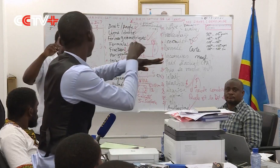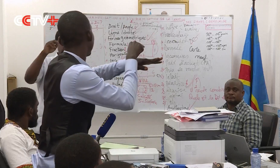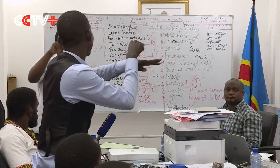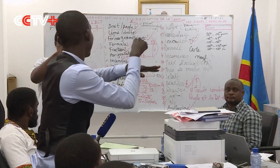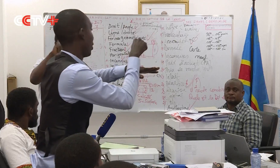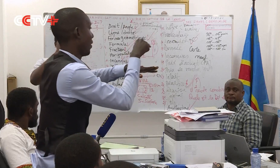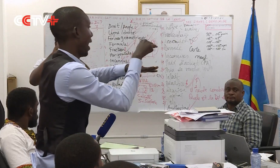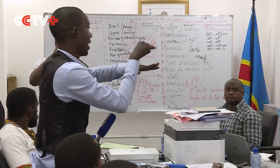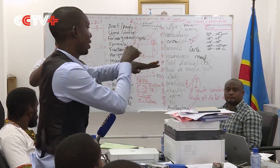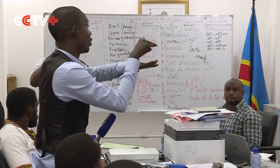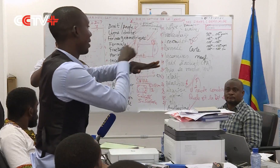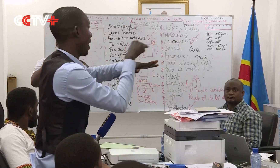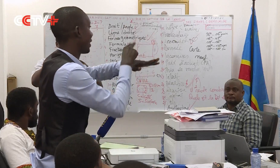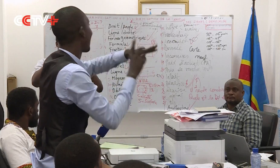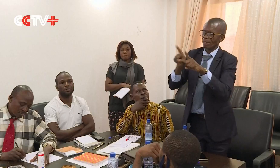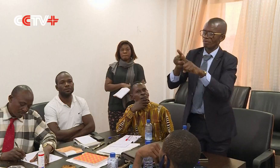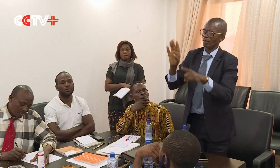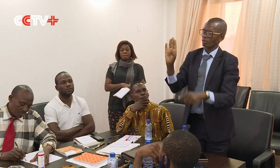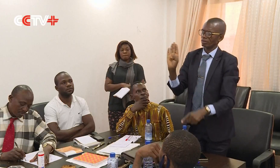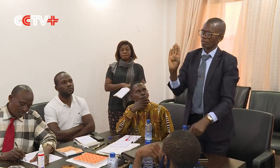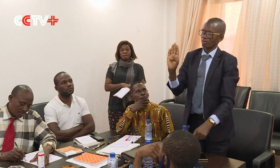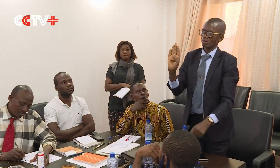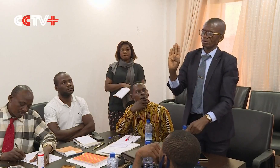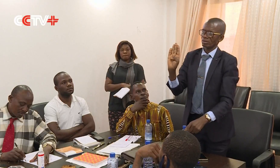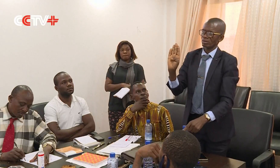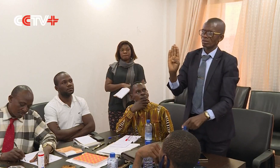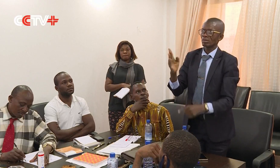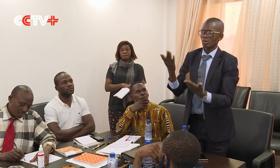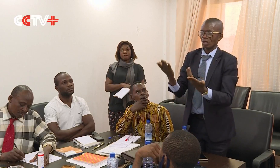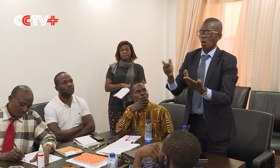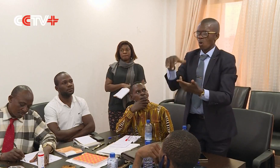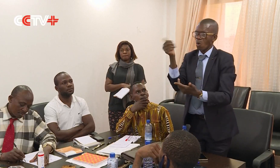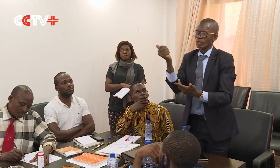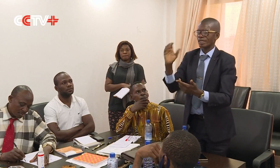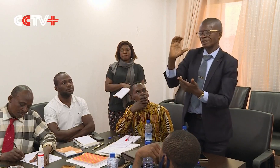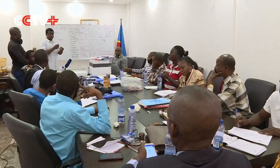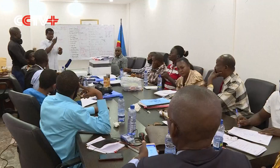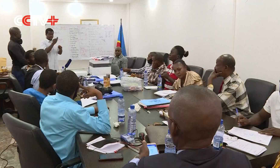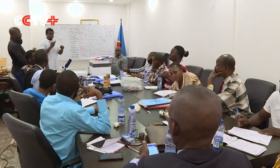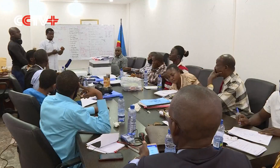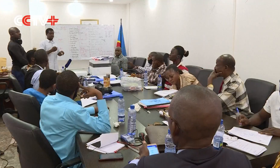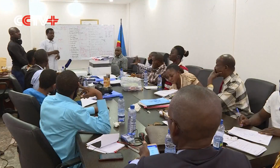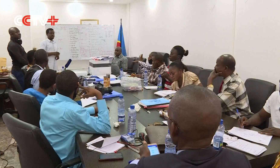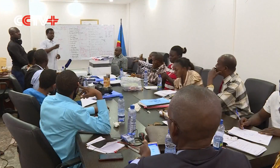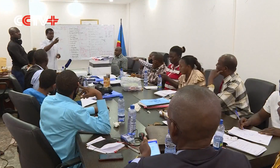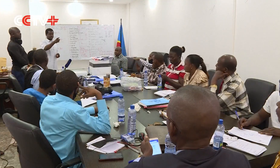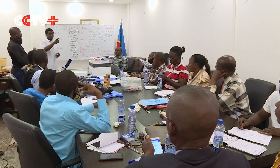Kinshasa to agree on signs that will be taught in schools. The DRC Constitution prohibits the discrimination of people